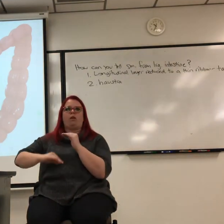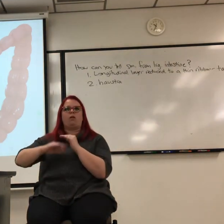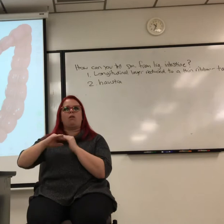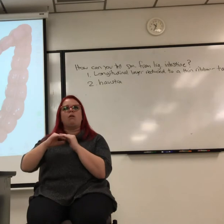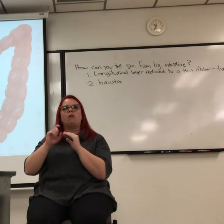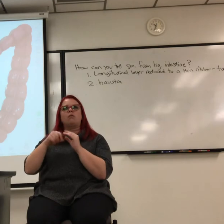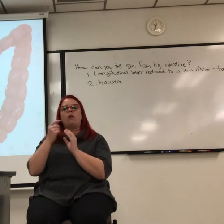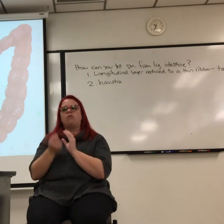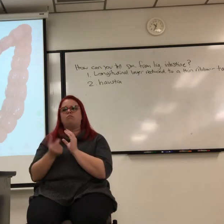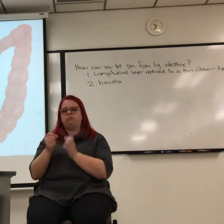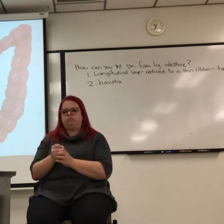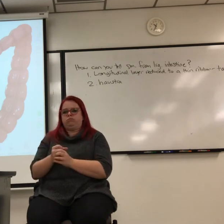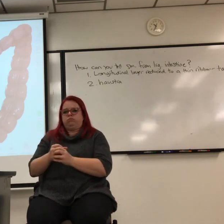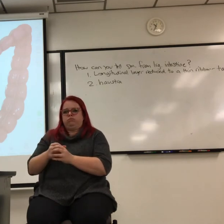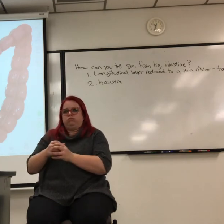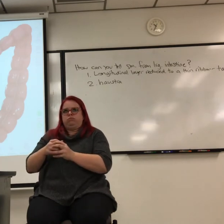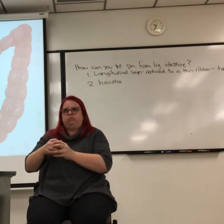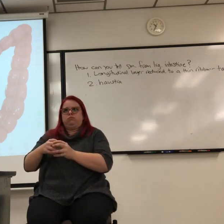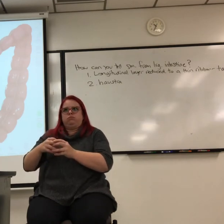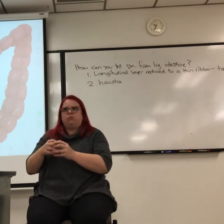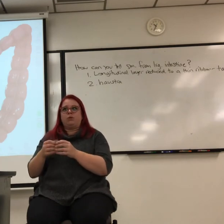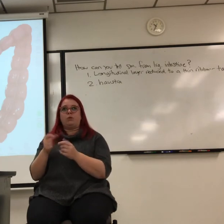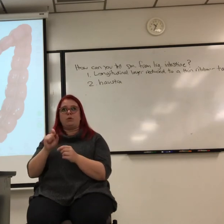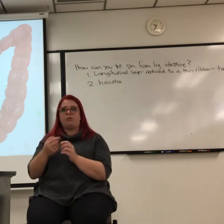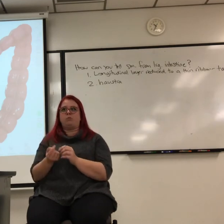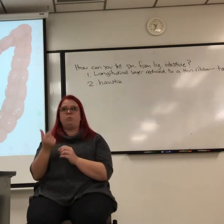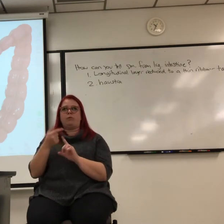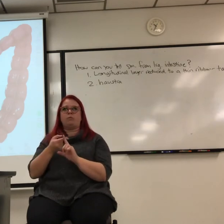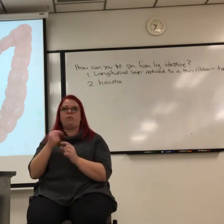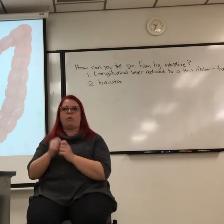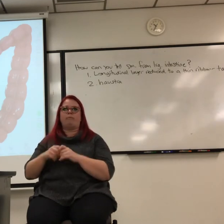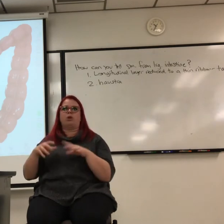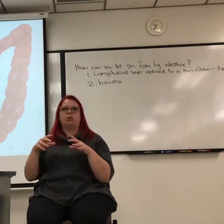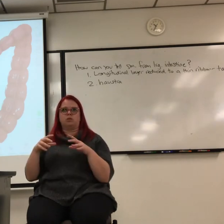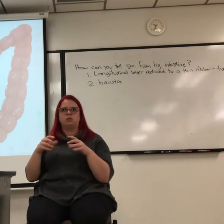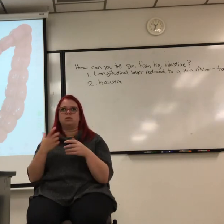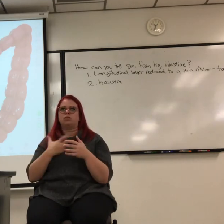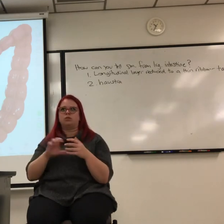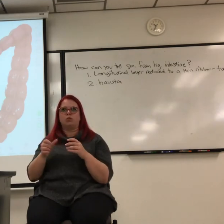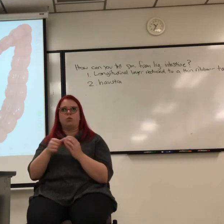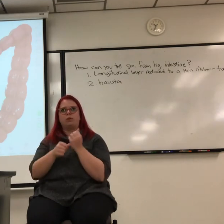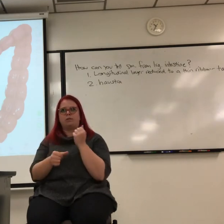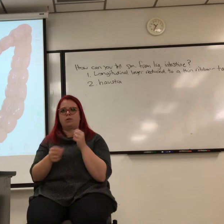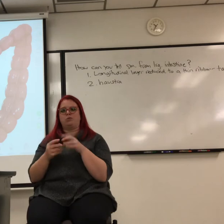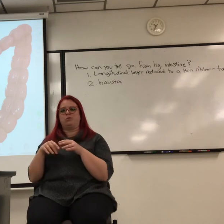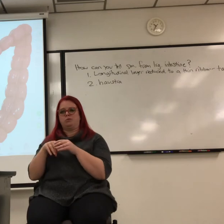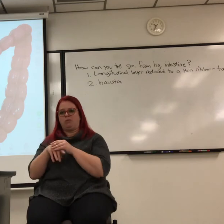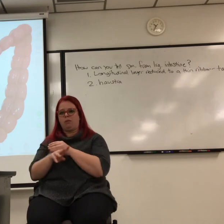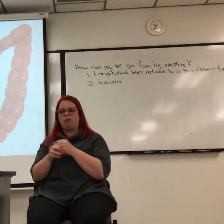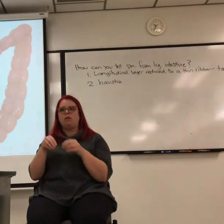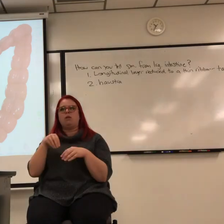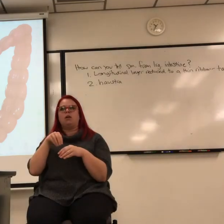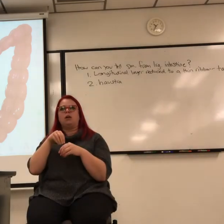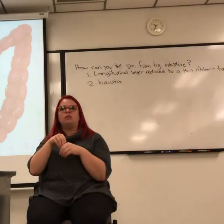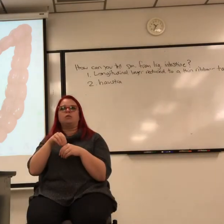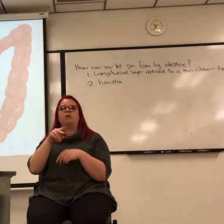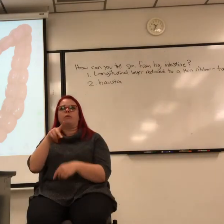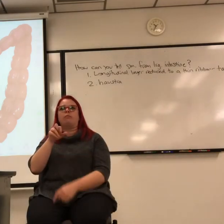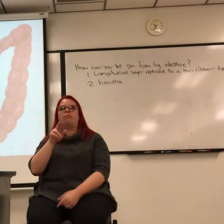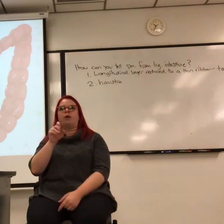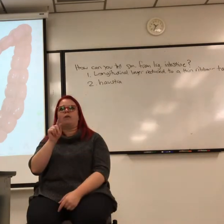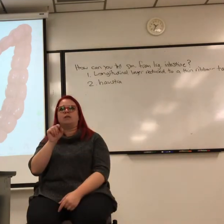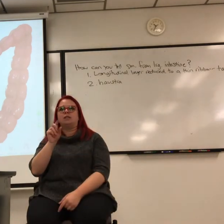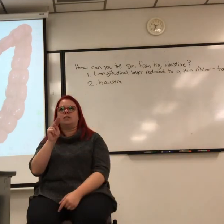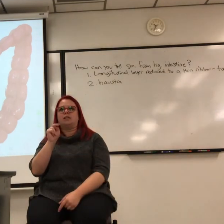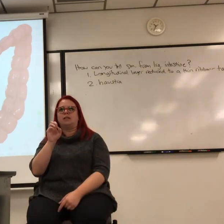have to remove it before the appendix bursts. You don't want fecal matter in the peritoneum. Okay, so that's appendicitis. But